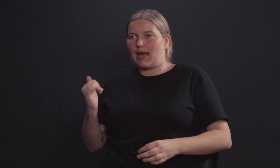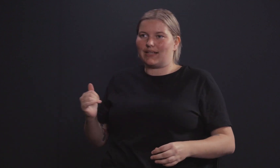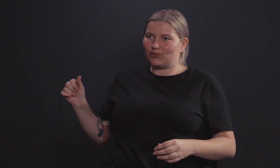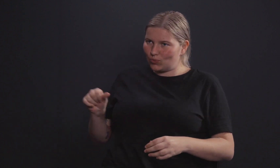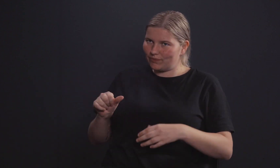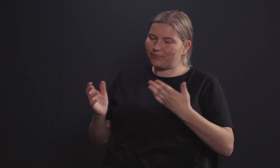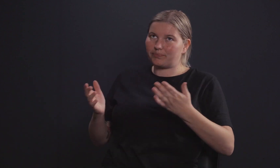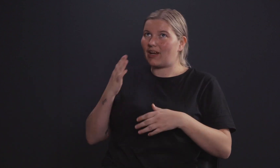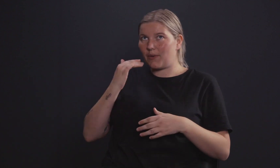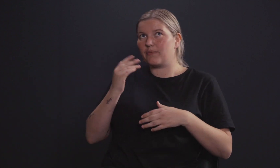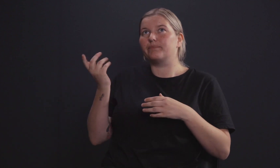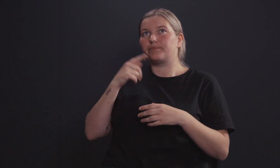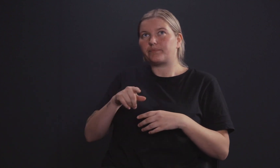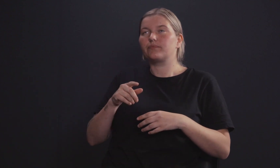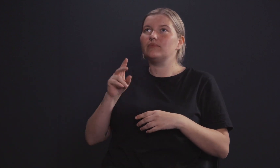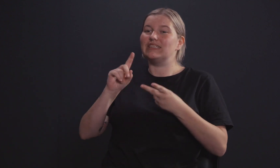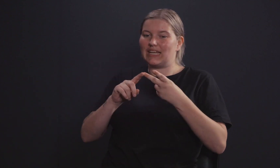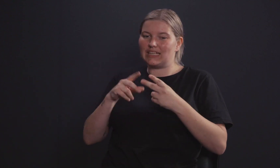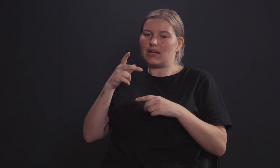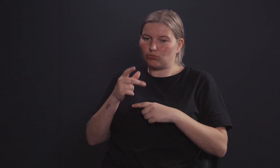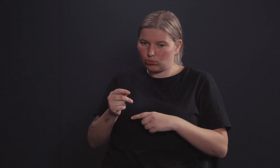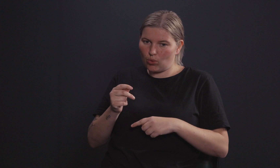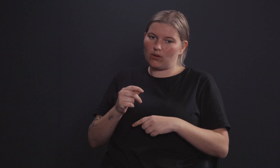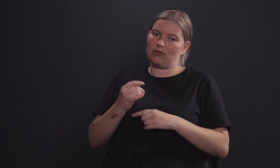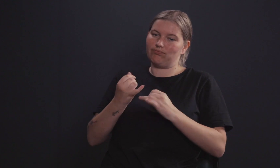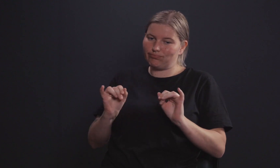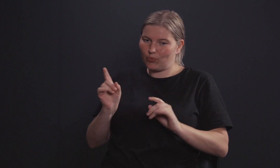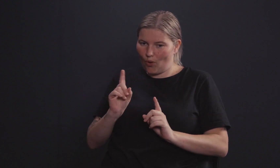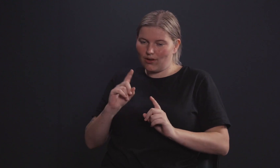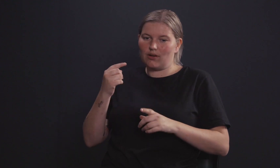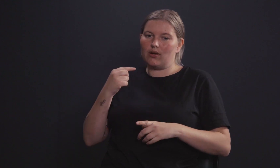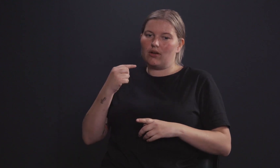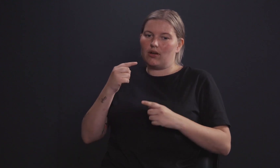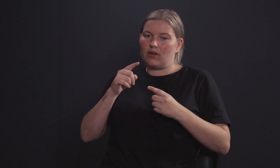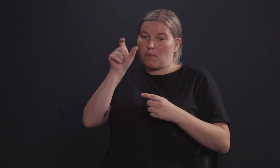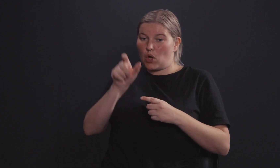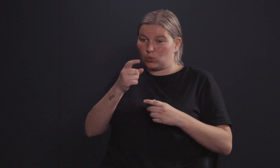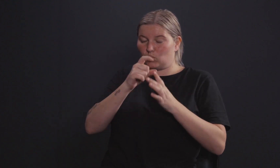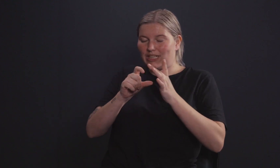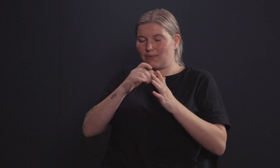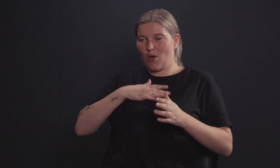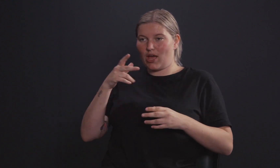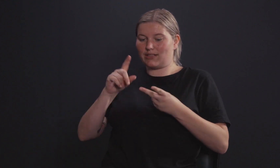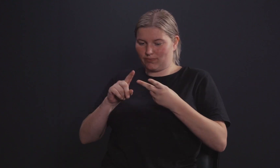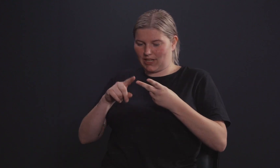doctor really should have brought the interpreter in anyway, but that didn't happen. So I had the second epidural, but what went wrong was that the person